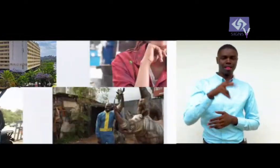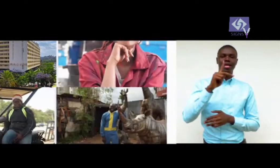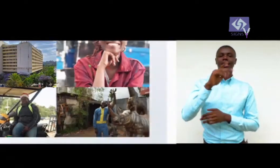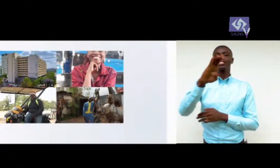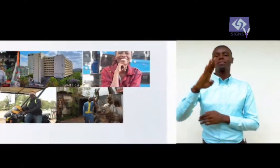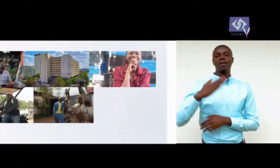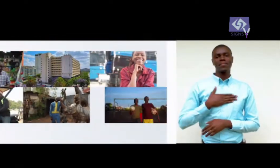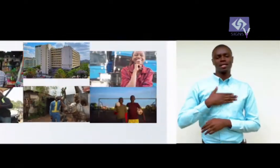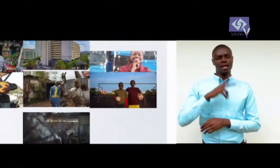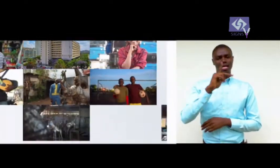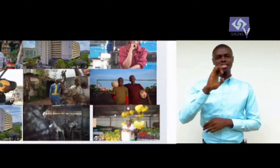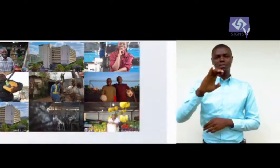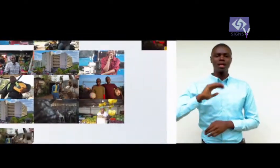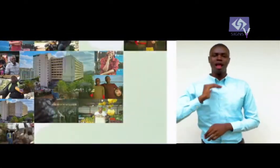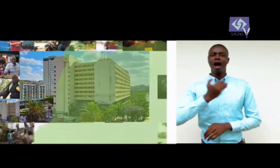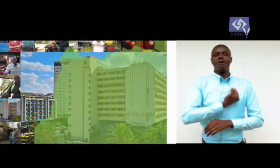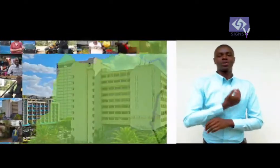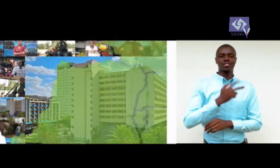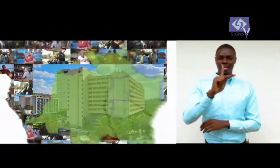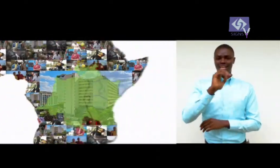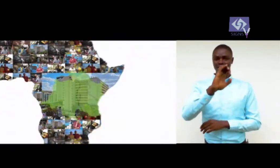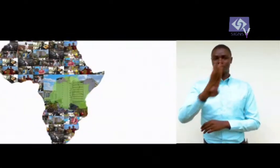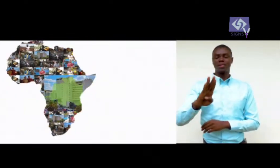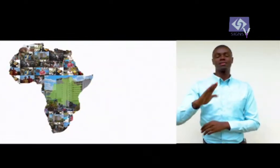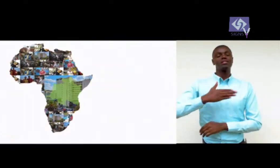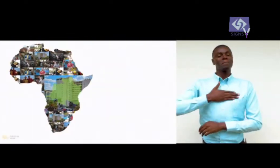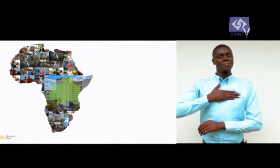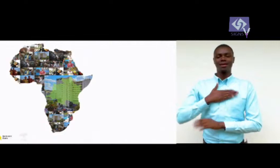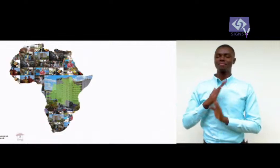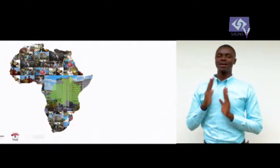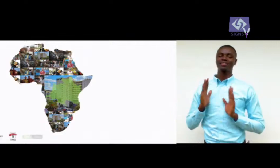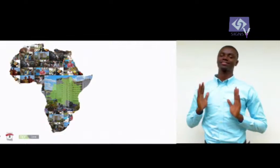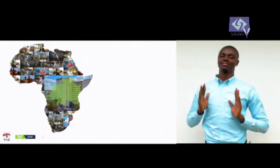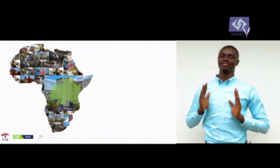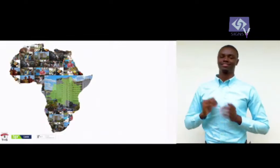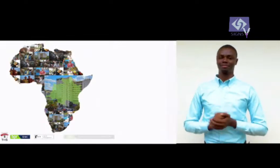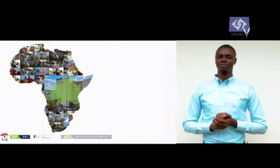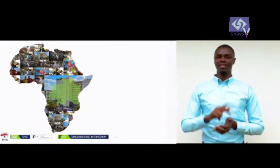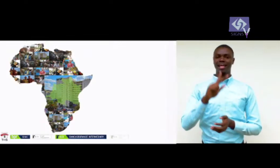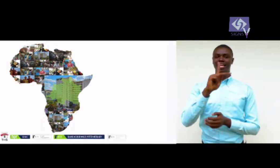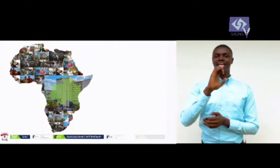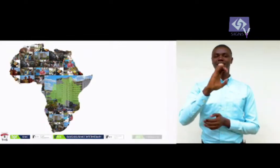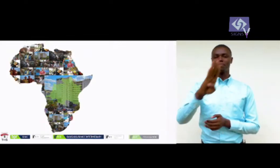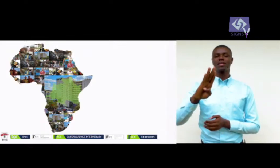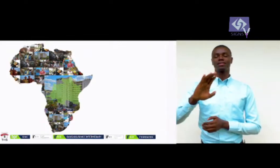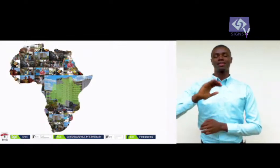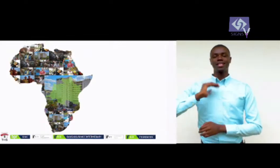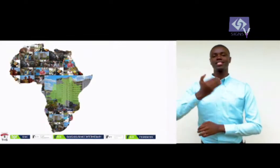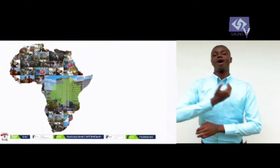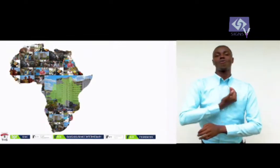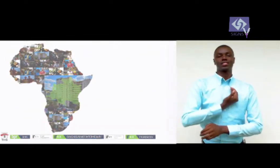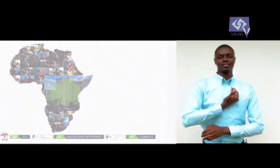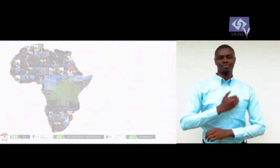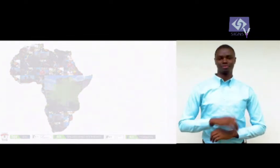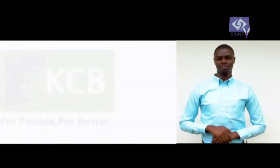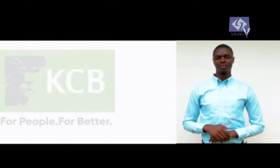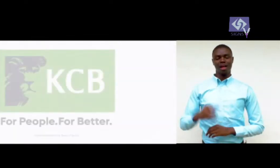yangu. KCB ni yetu. KCB is mine. KCB ni yetu. For